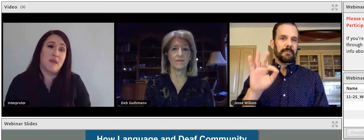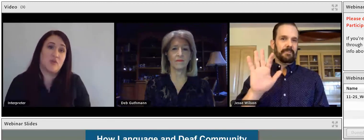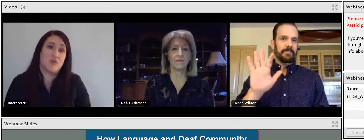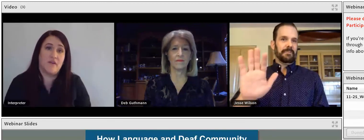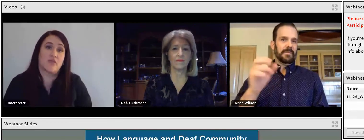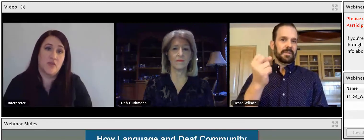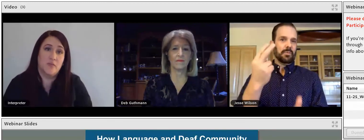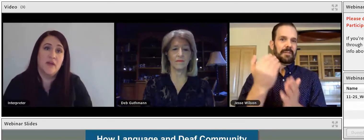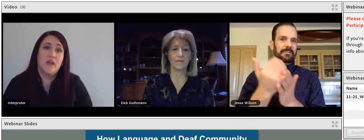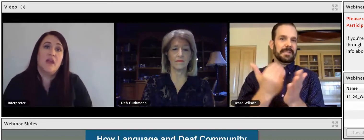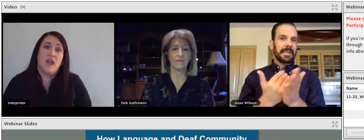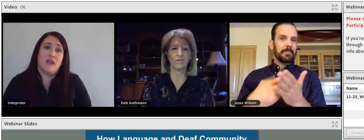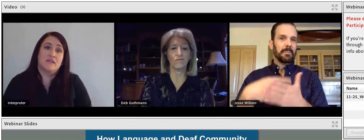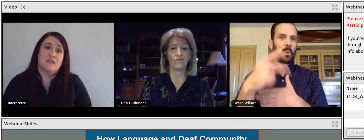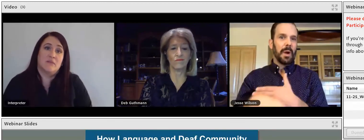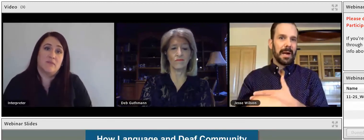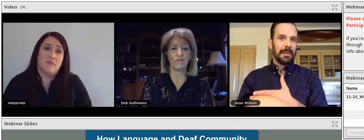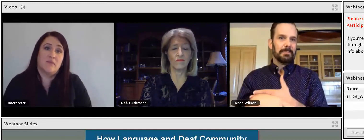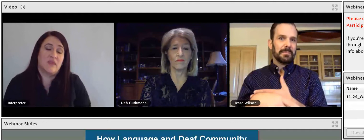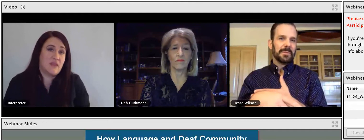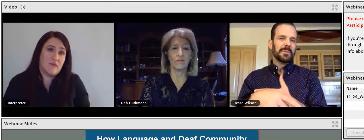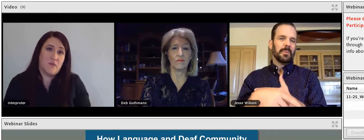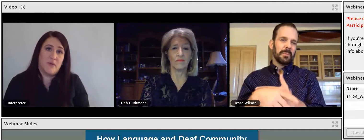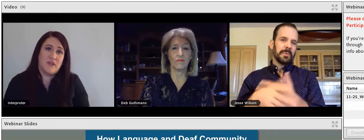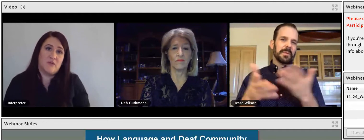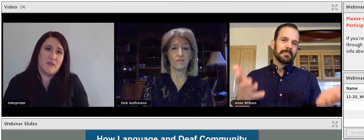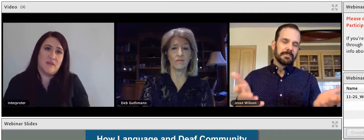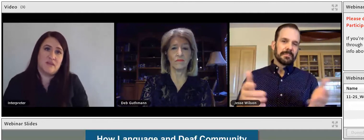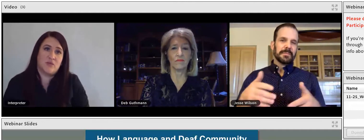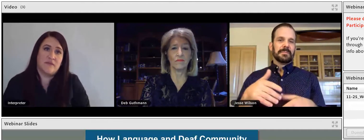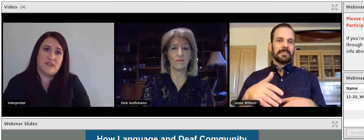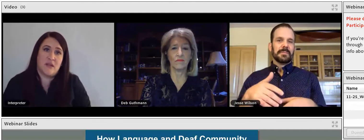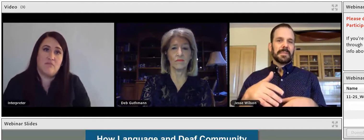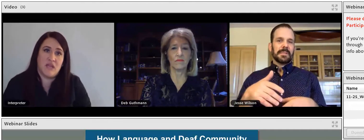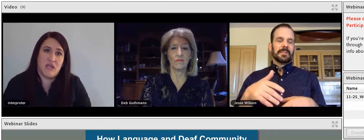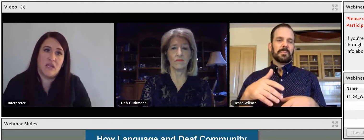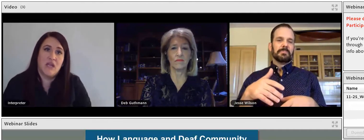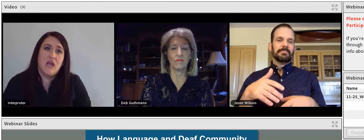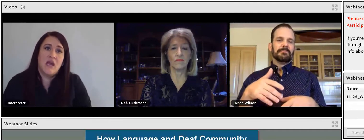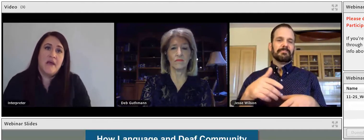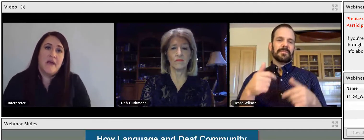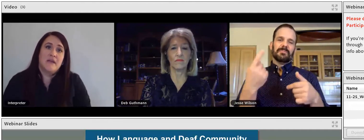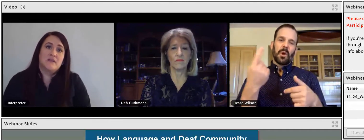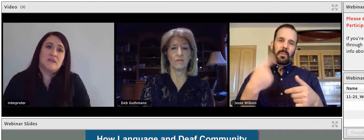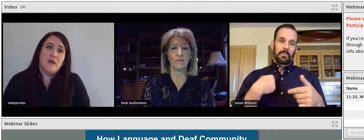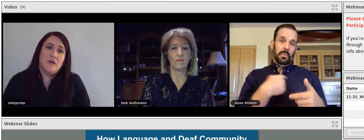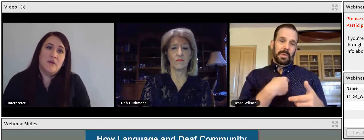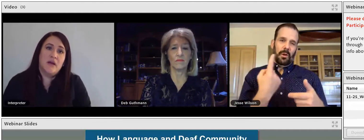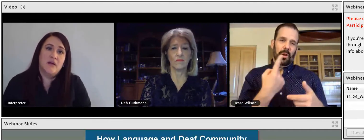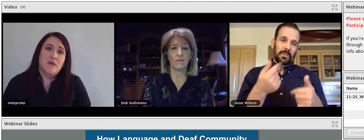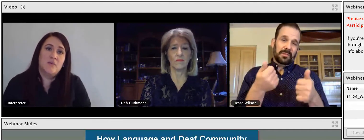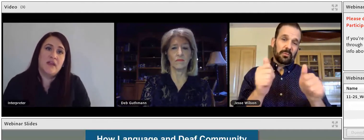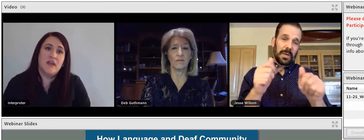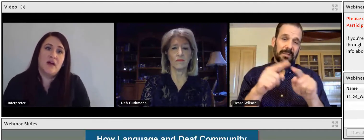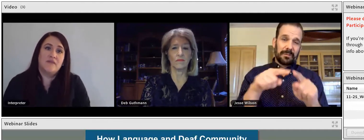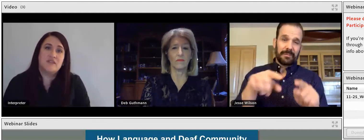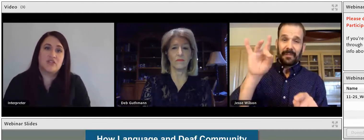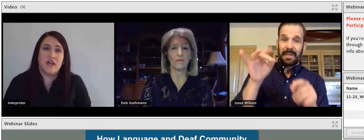part of this, they're not a member of our group, and therefore we don't want them in this 12-step meeting.